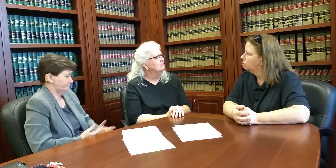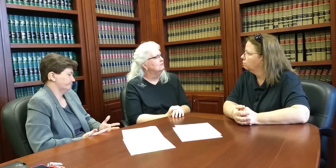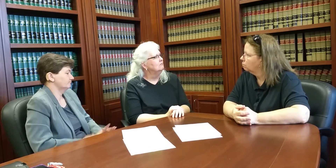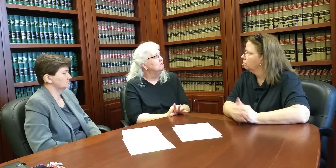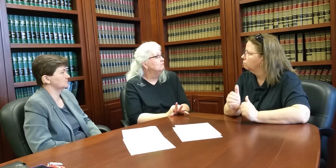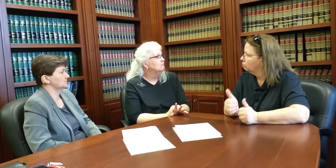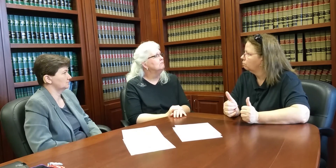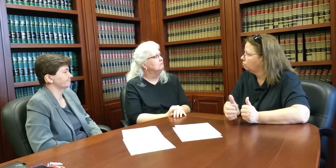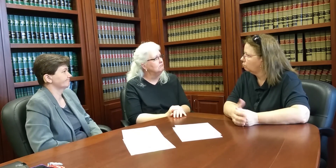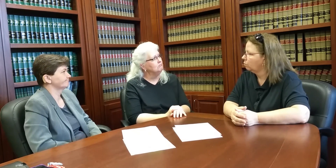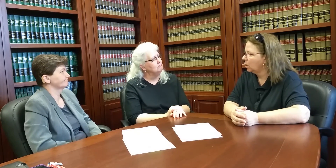So,